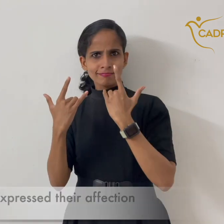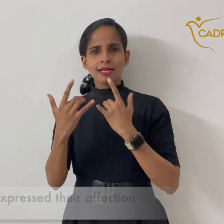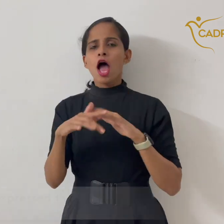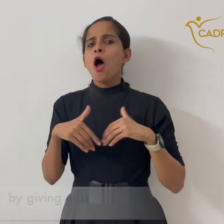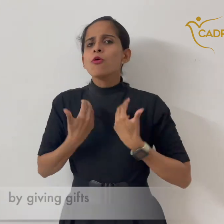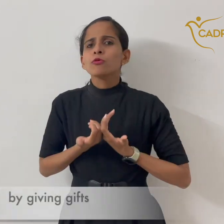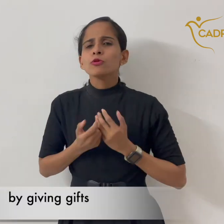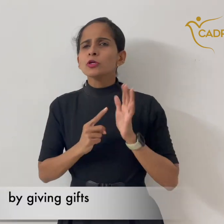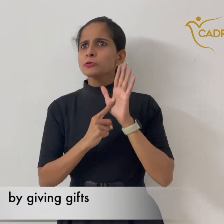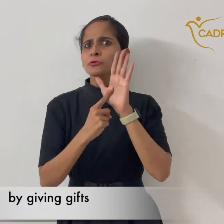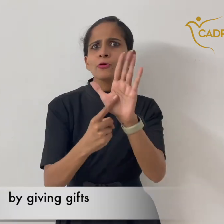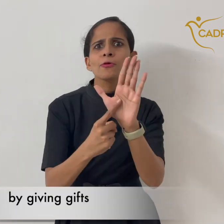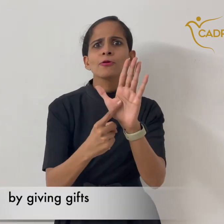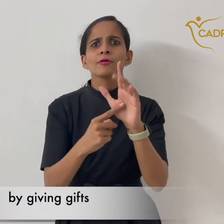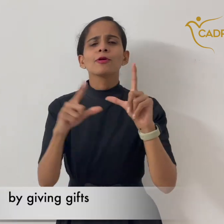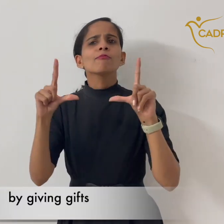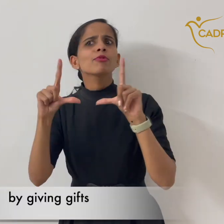by giving gifts